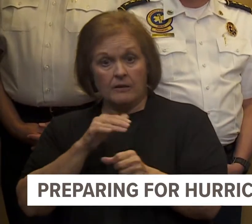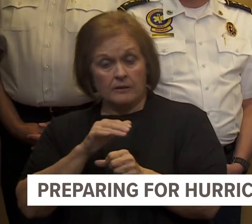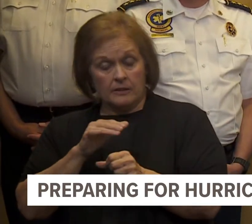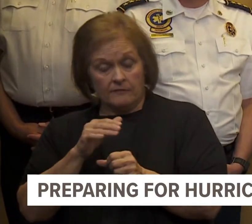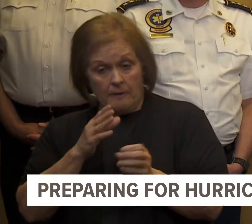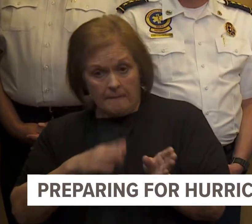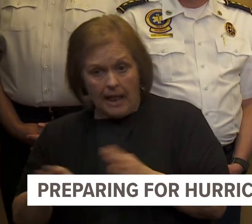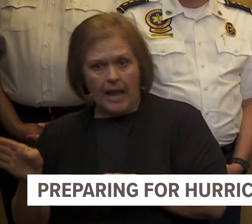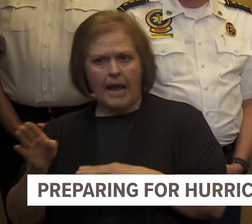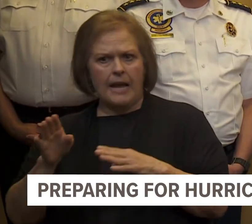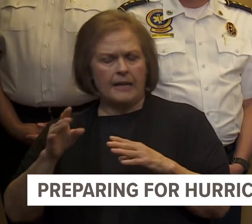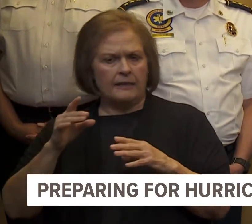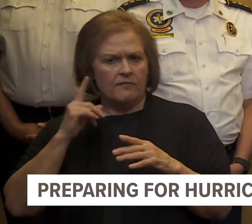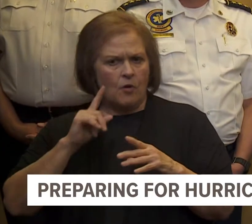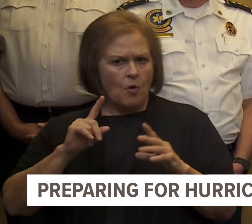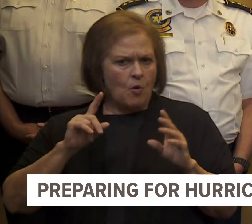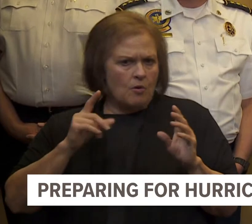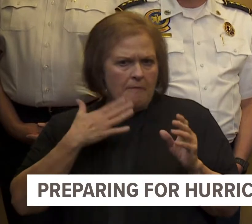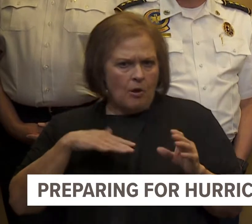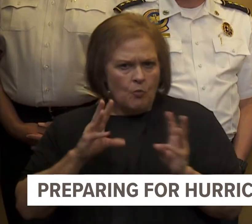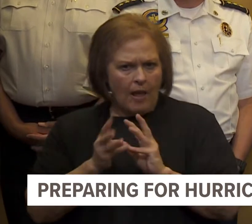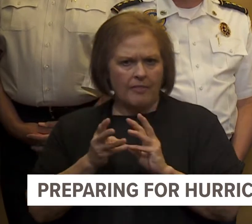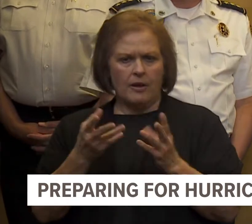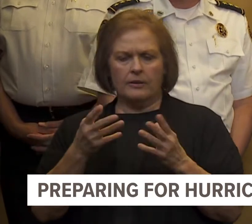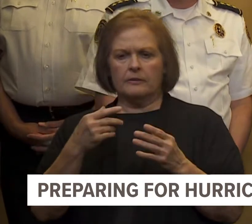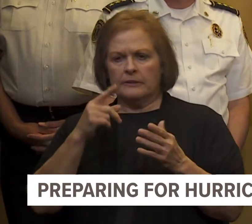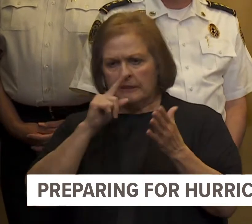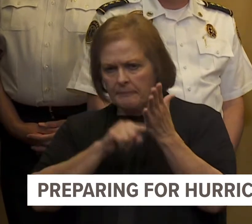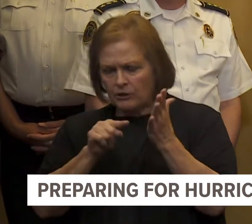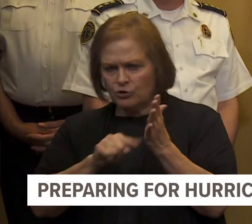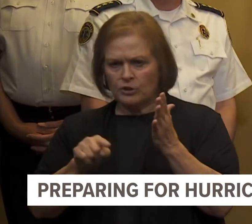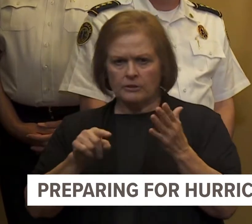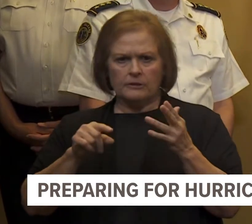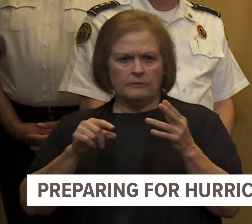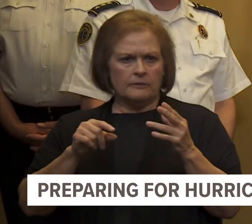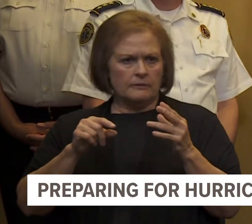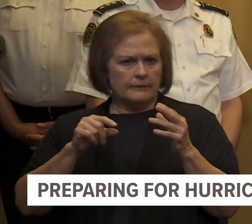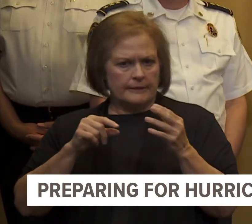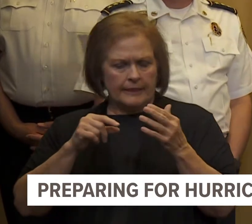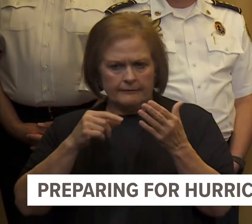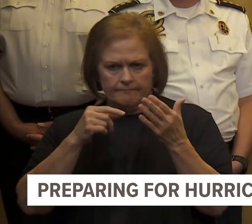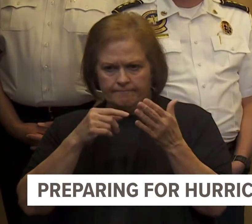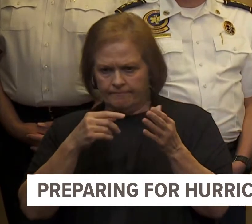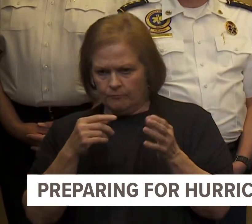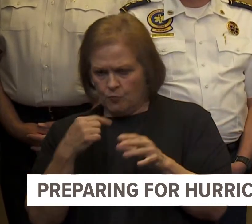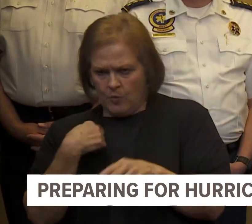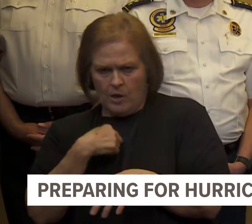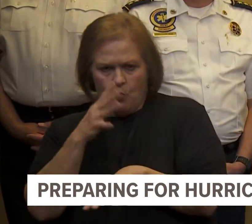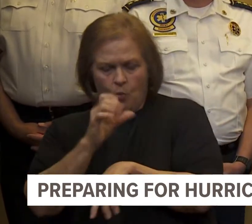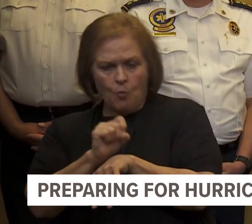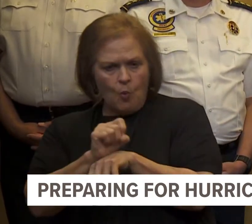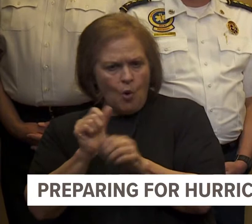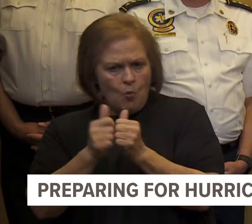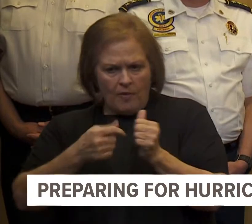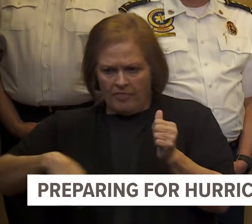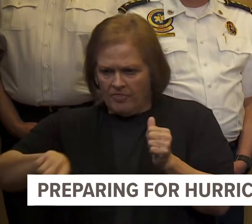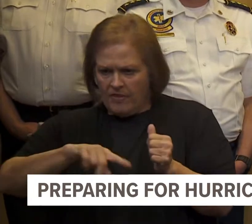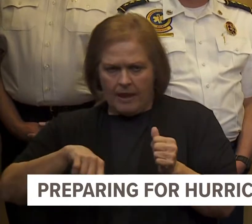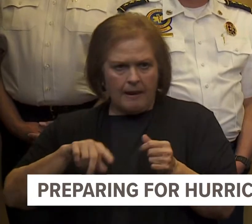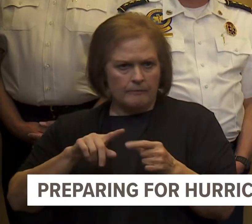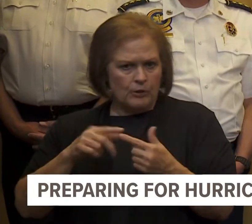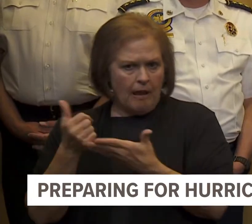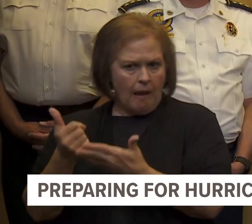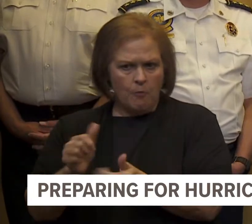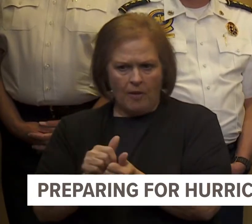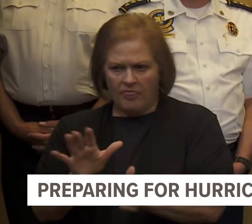bad weather plans. We are conducting inspections, assessments. We will work with anybody on their plan or to help it be as robust